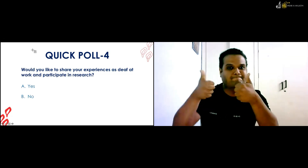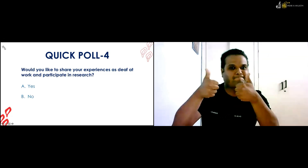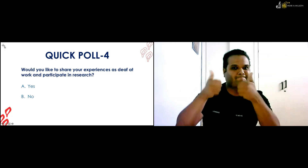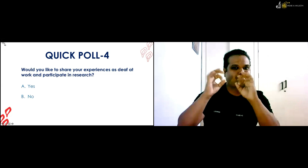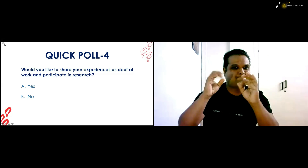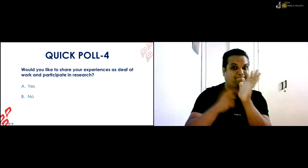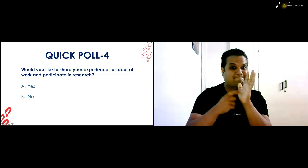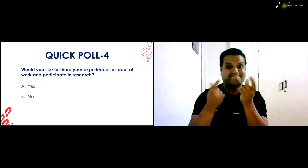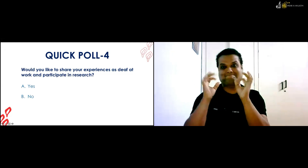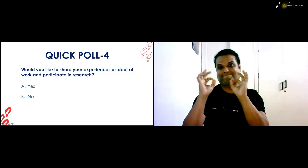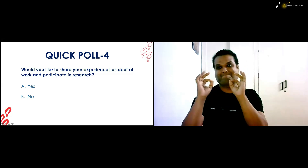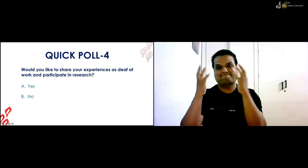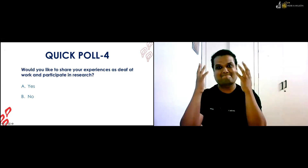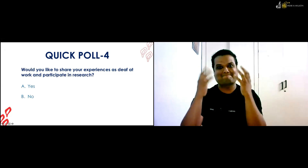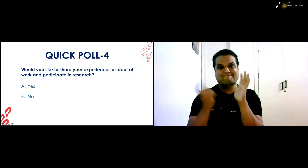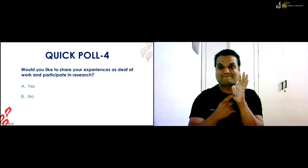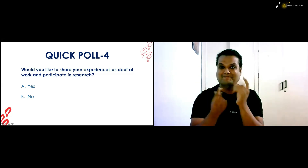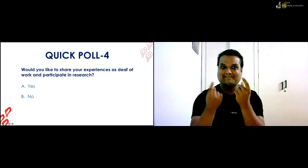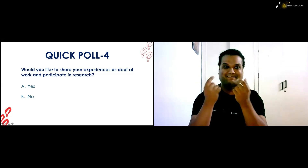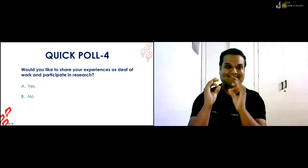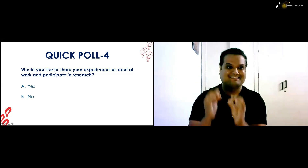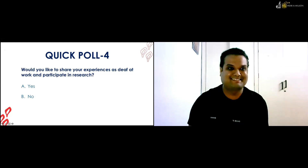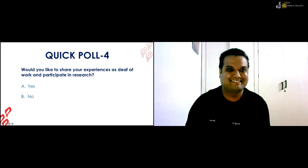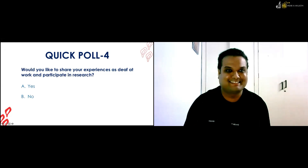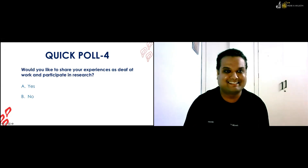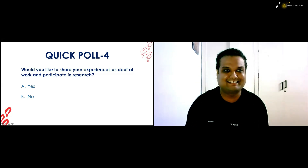please click on the poll quickly.